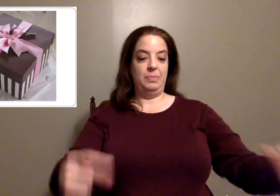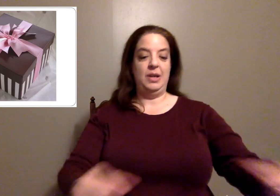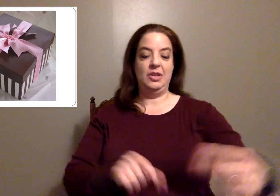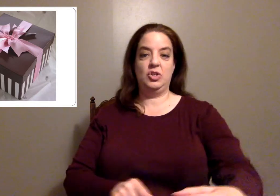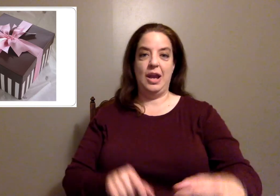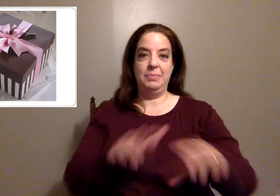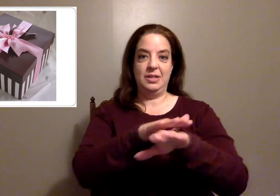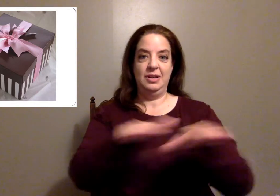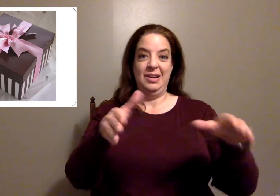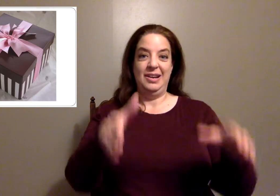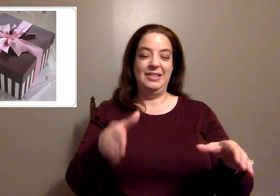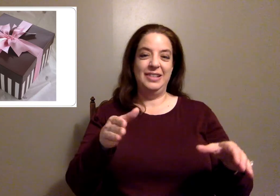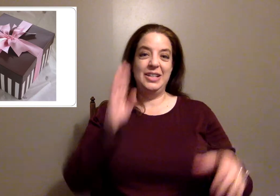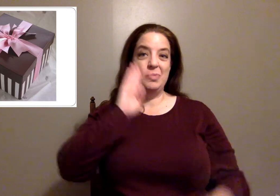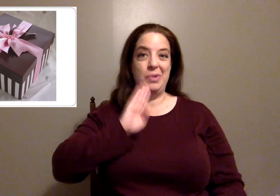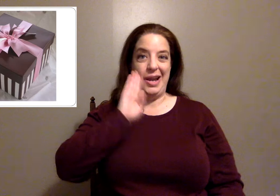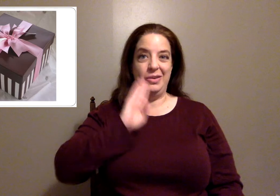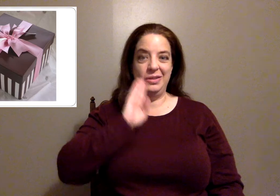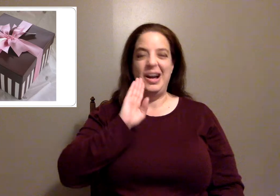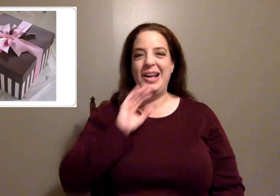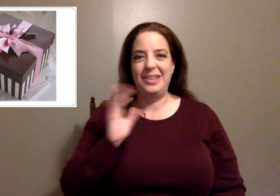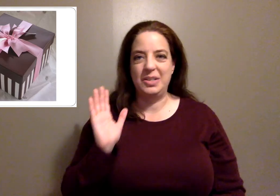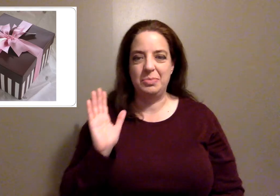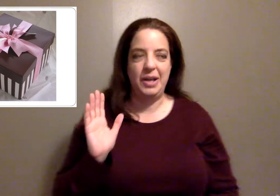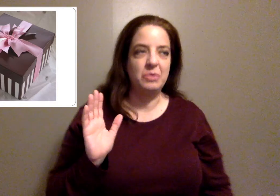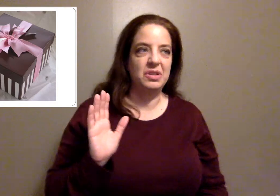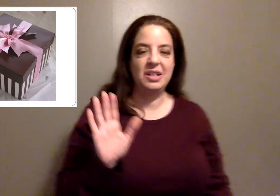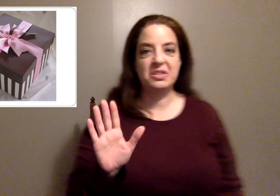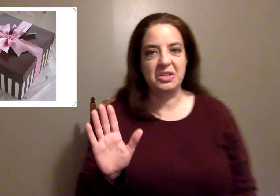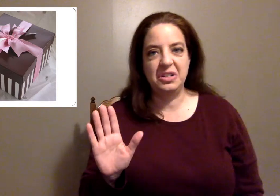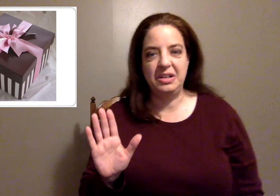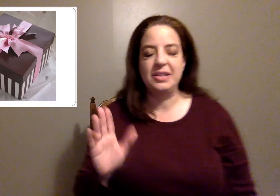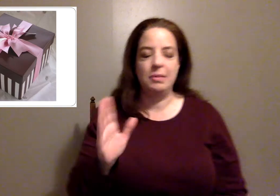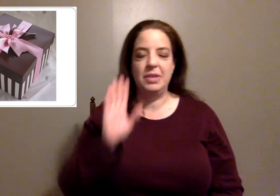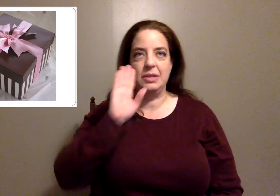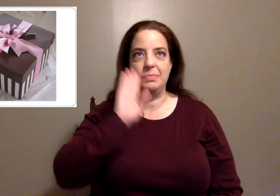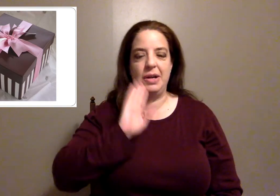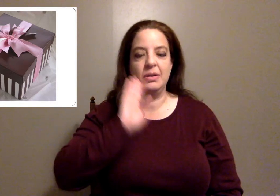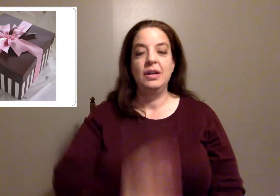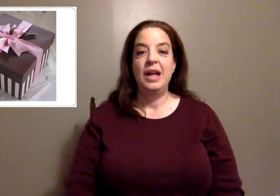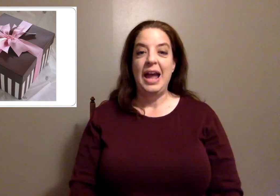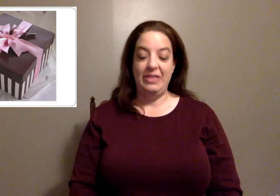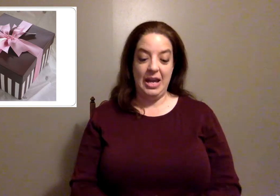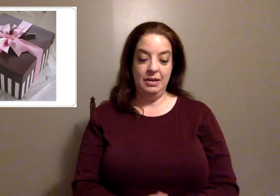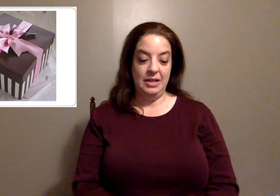has stripes. And the lid is brown. I think it's brown. There was a lot of discussion in class. I think it's brown. And then it's got